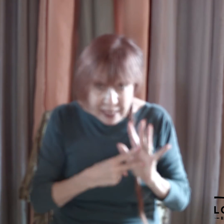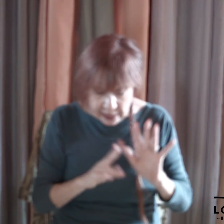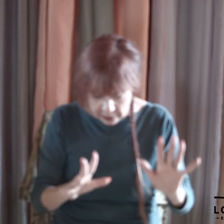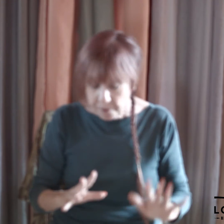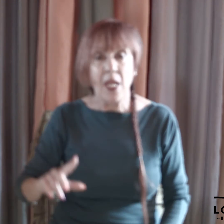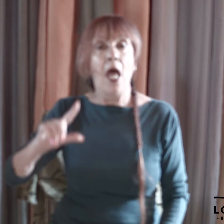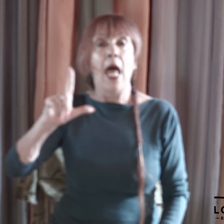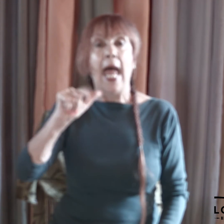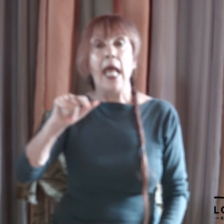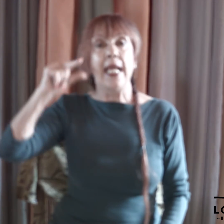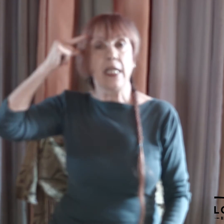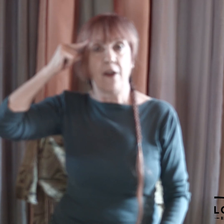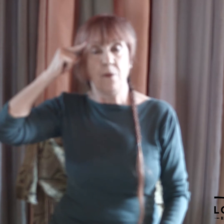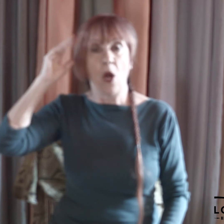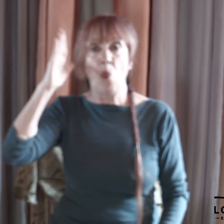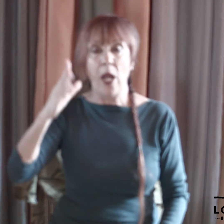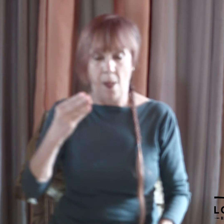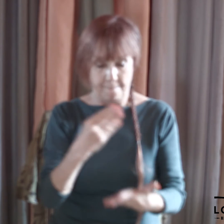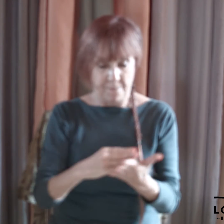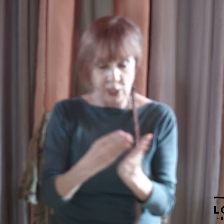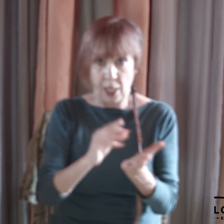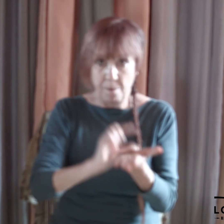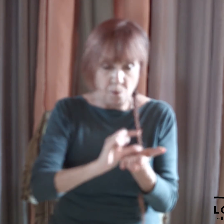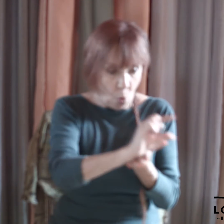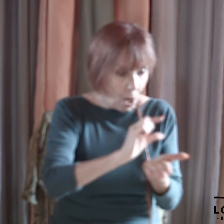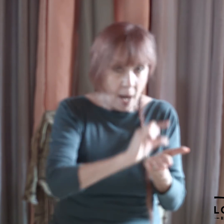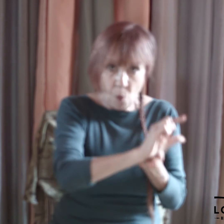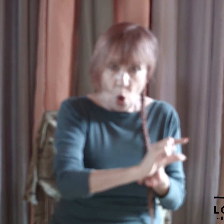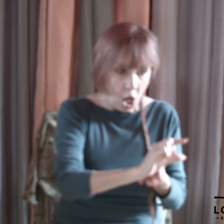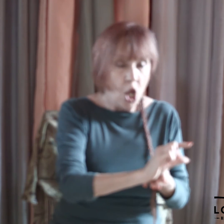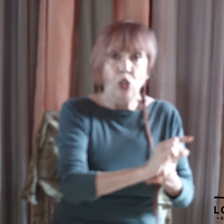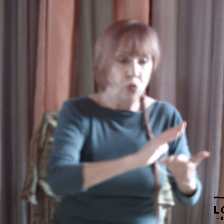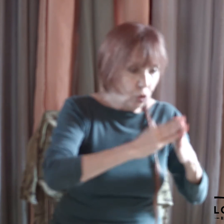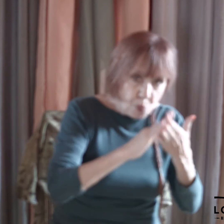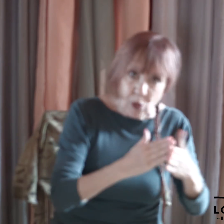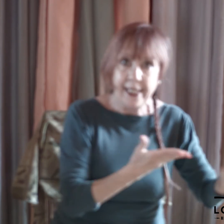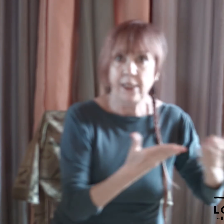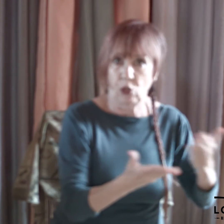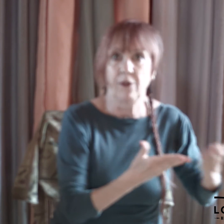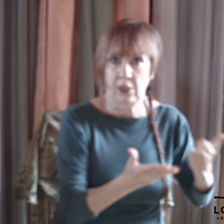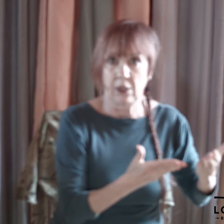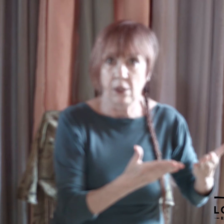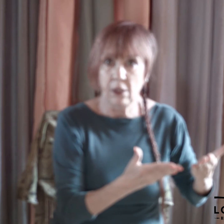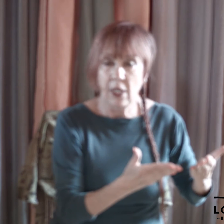Los Angeles County is going to allocate more and more of our budget toward these kinds of community services and